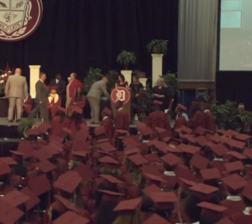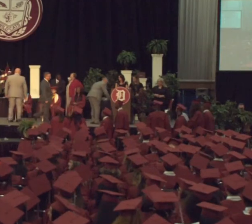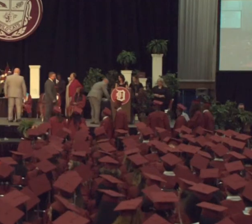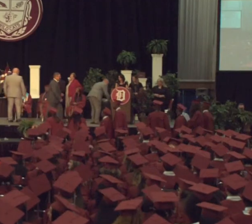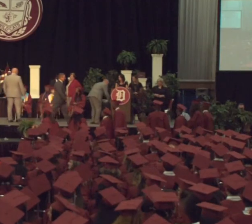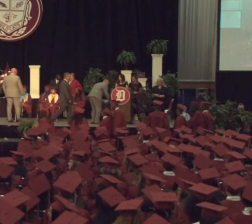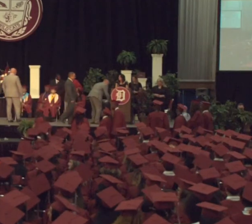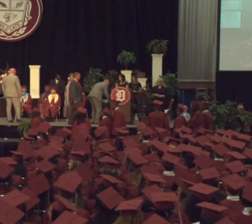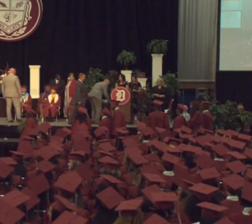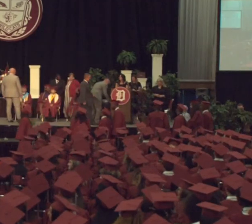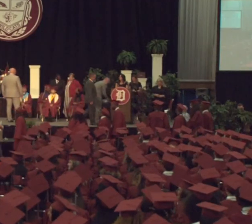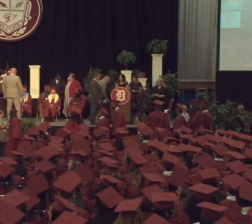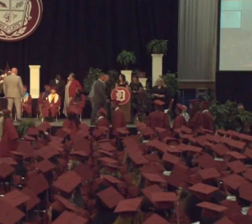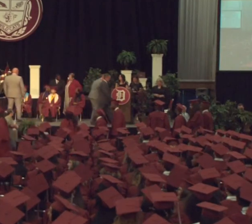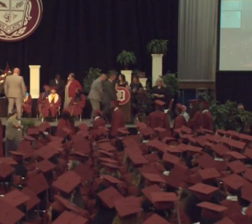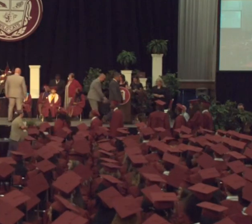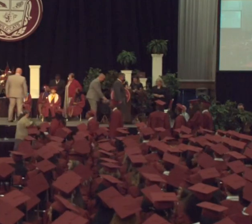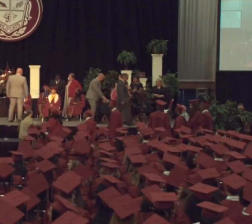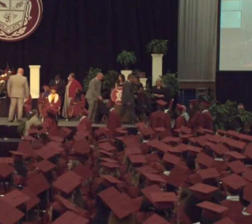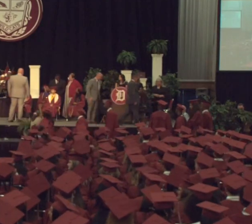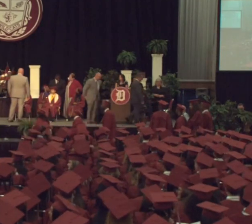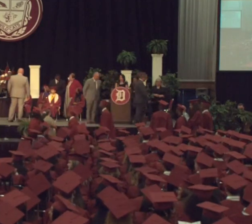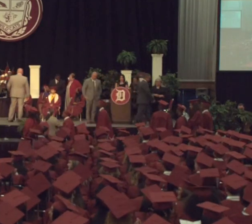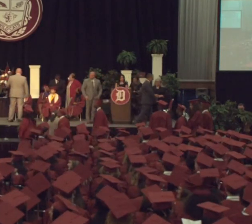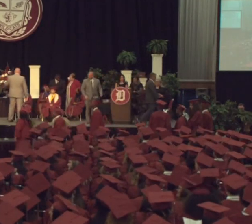Switch your room? Yes, ma'am.